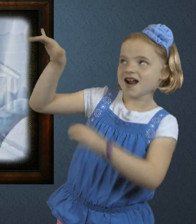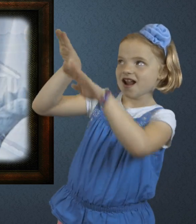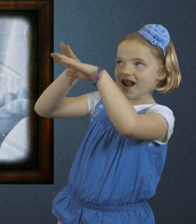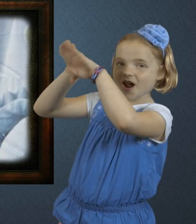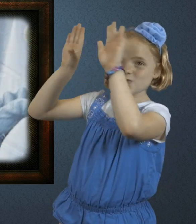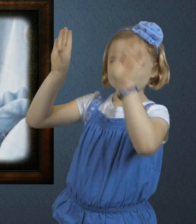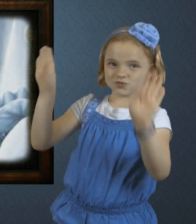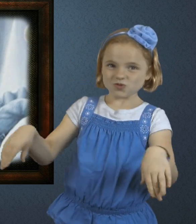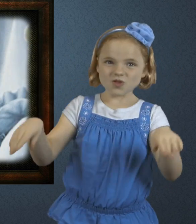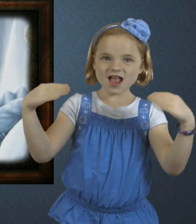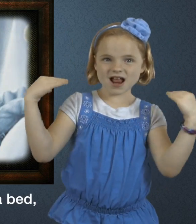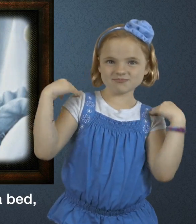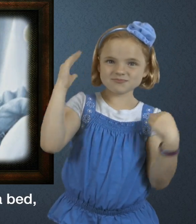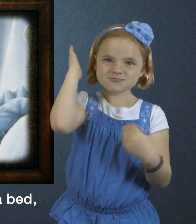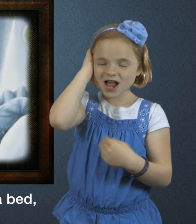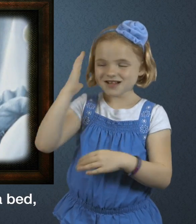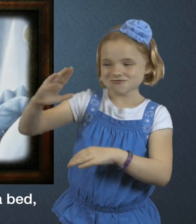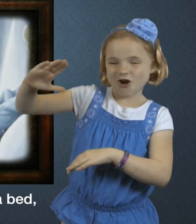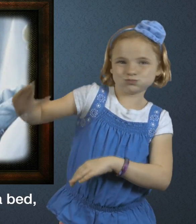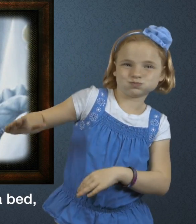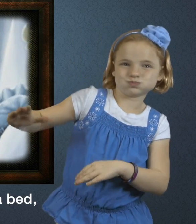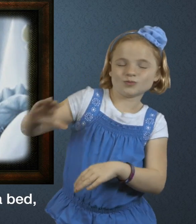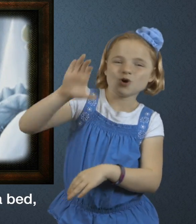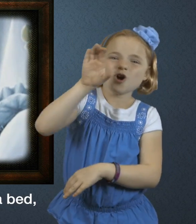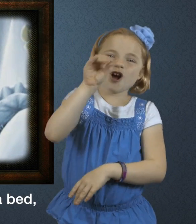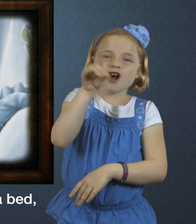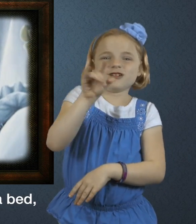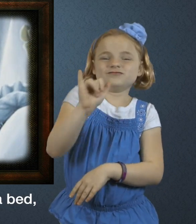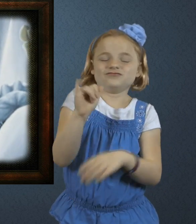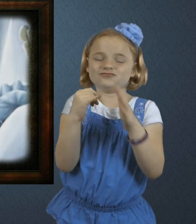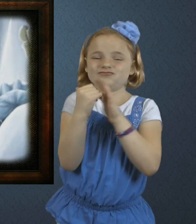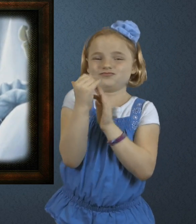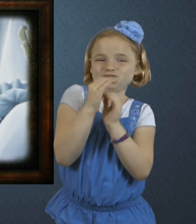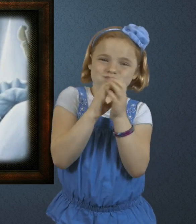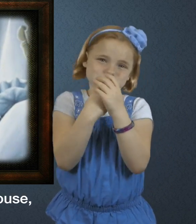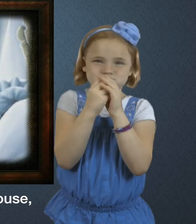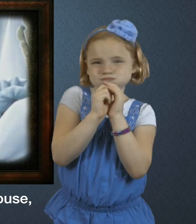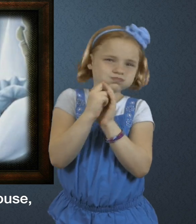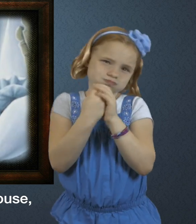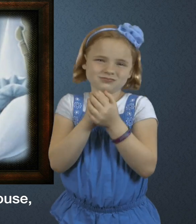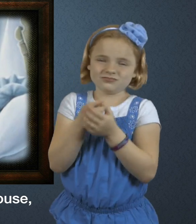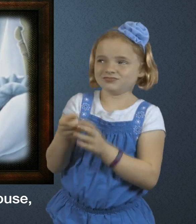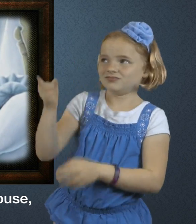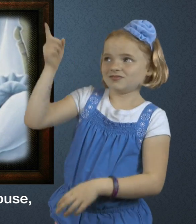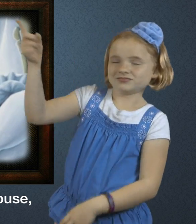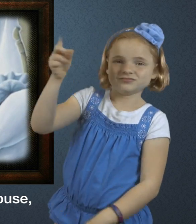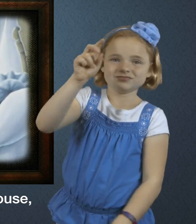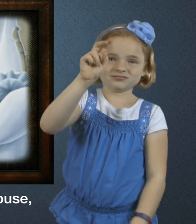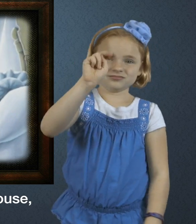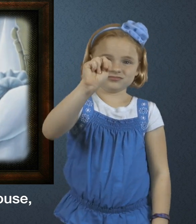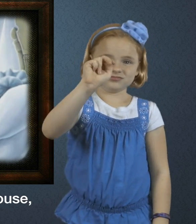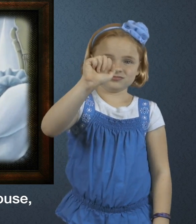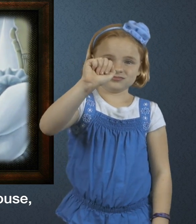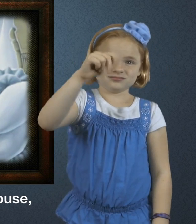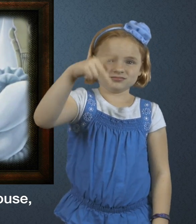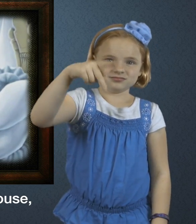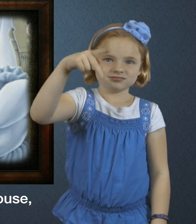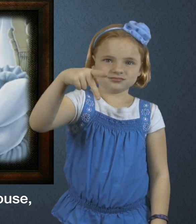And in that house, there is a bed, a cozy bed, in a napping house,